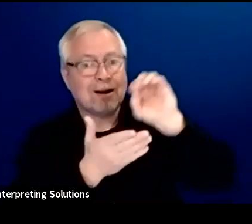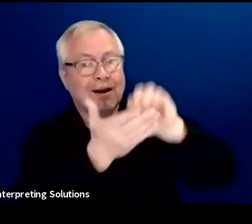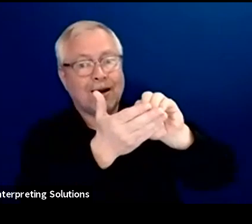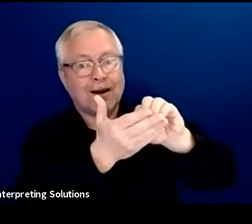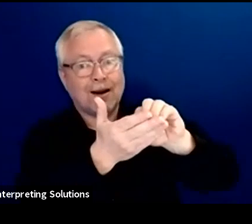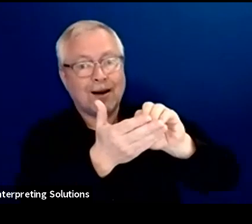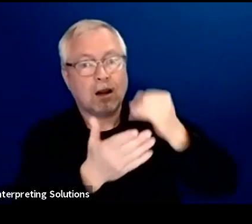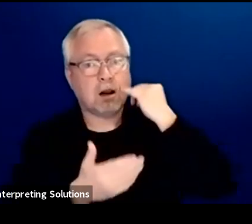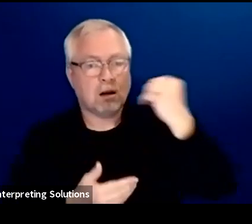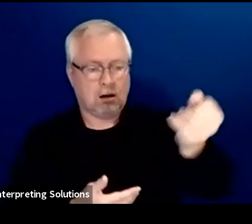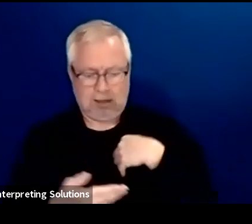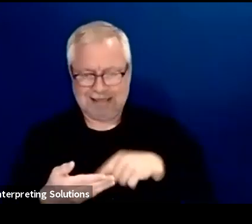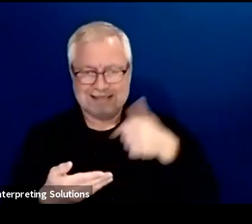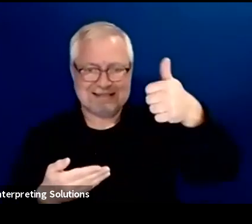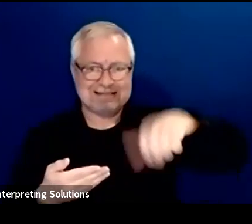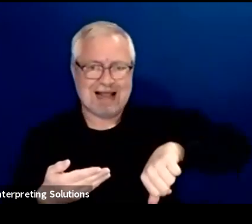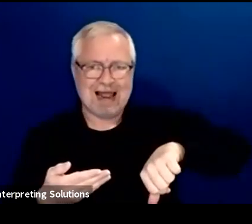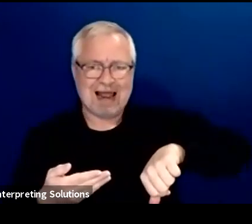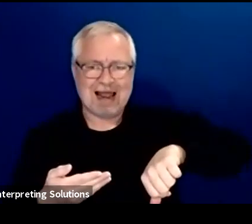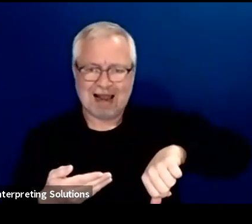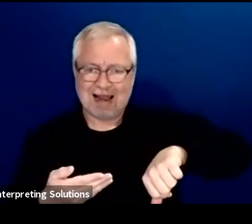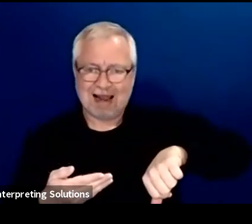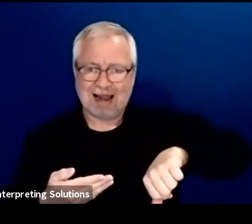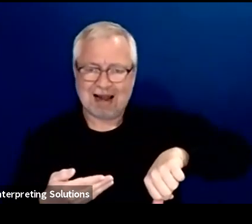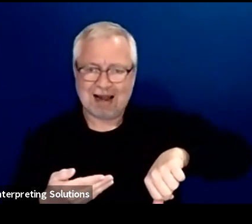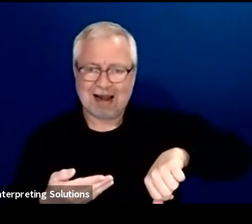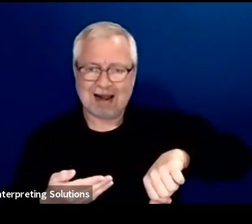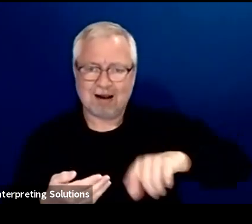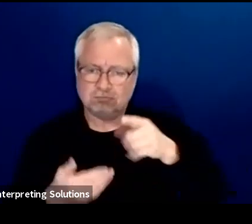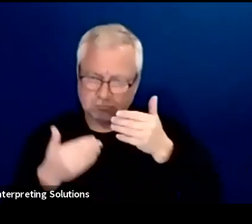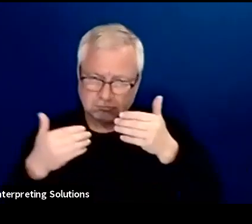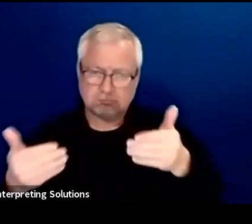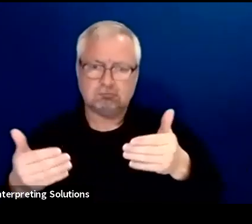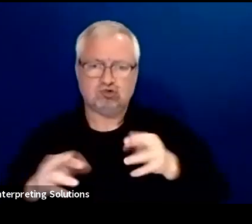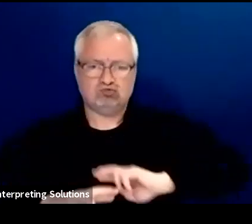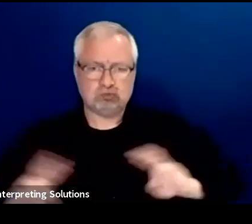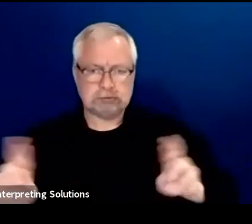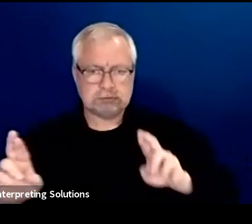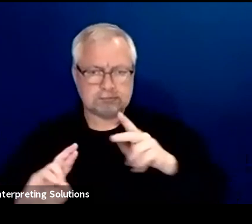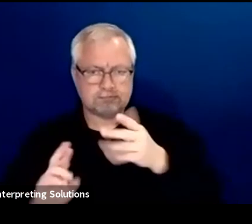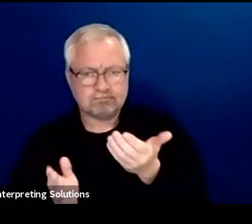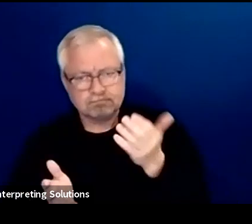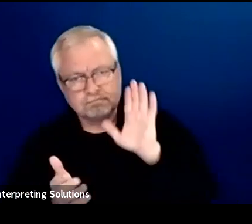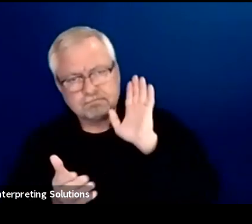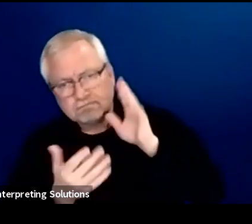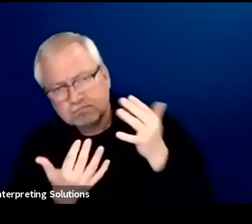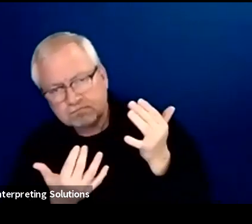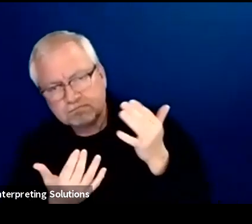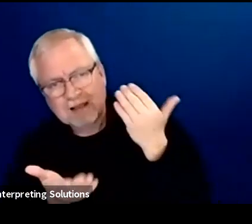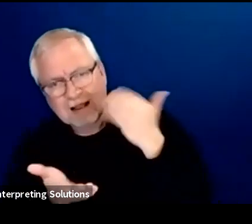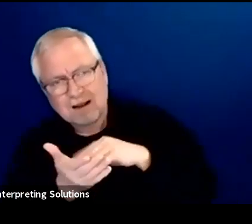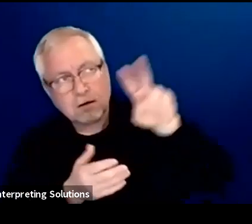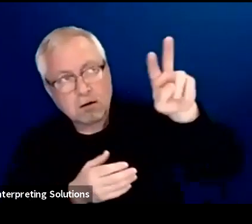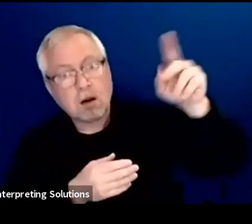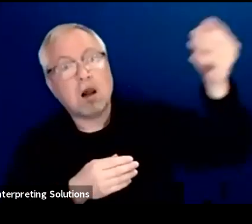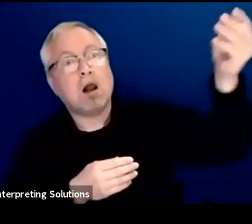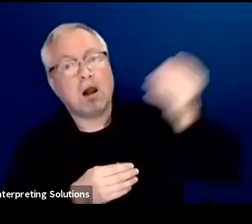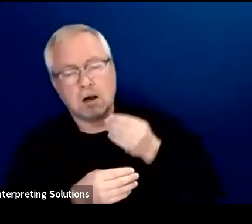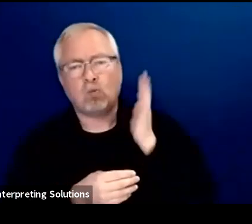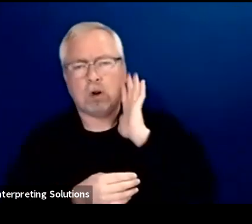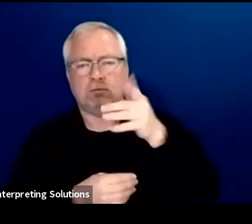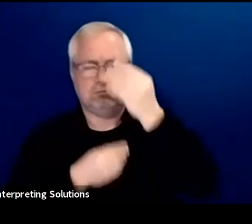now, means you'll be ready to go as soon as we get that additional guidance. We can issue a payment as soon as the federal government gives us the go-ahead